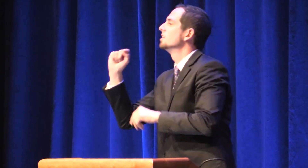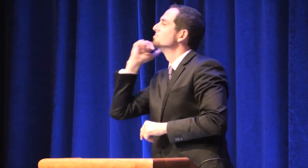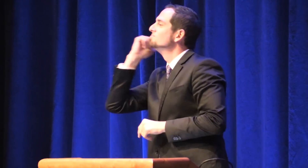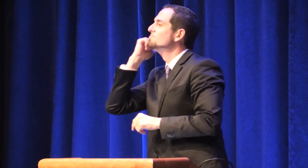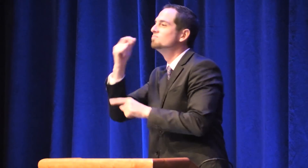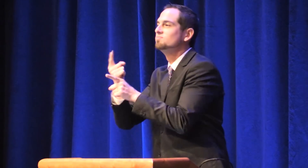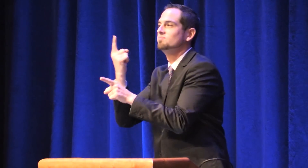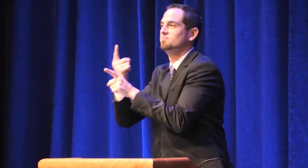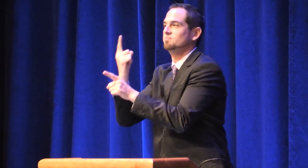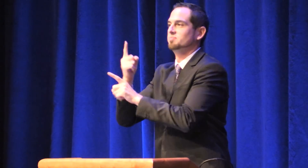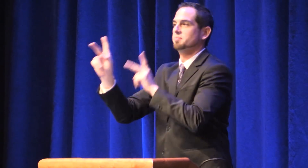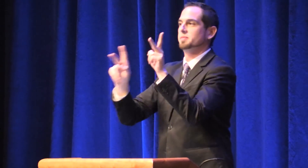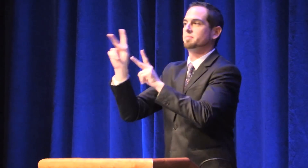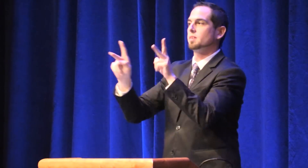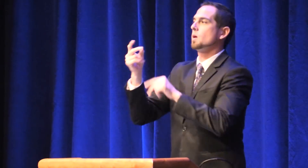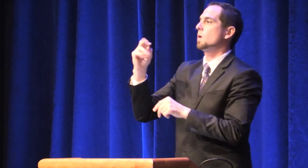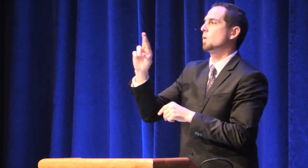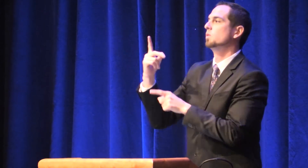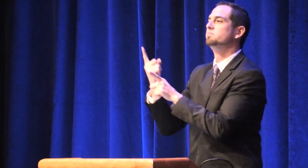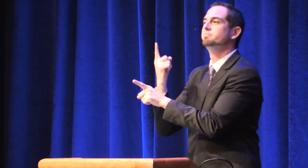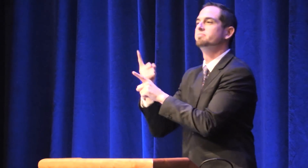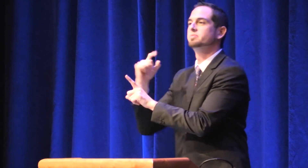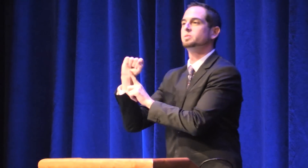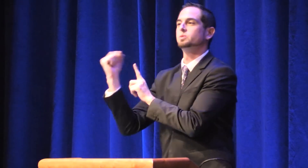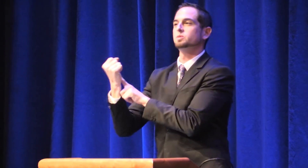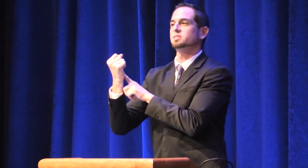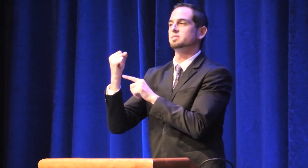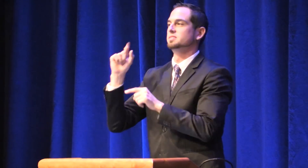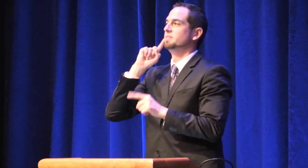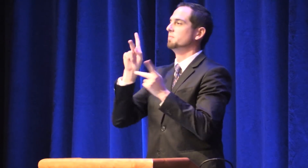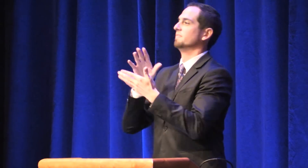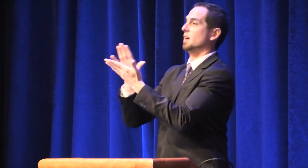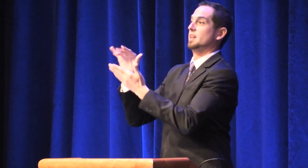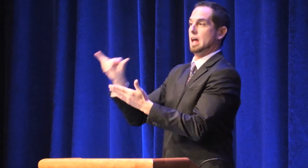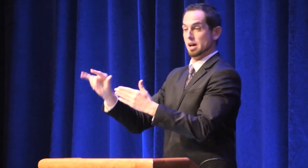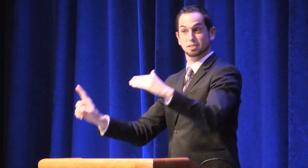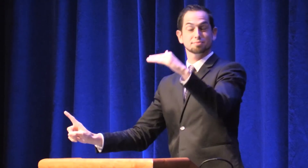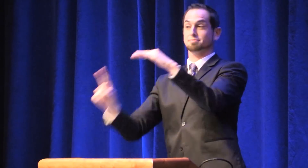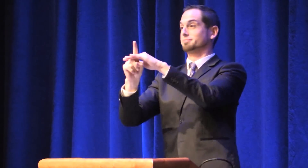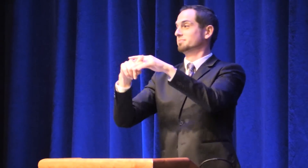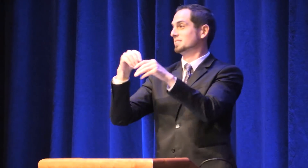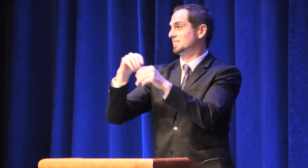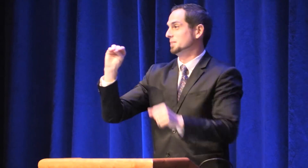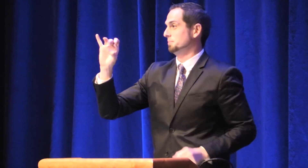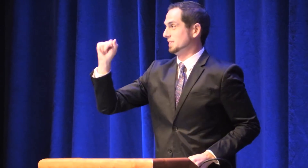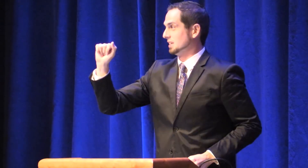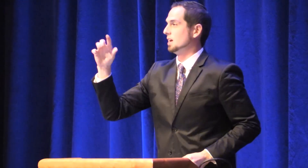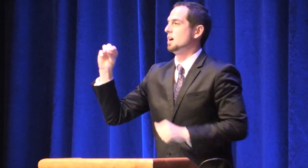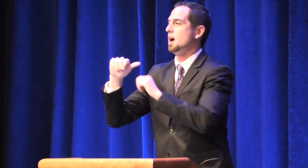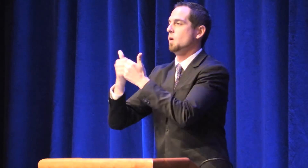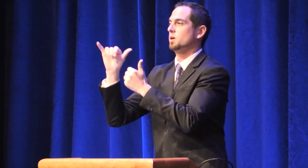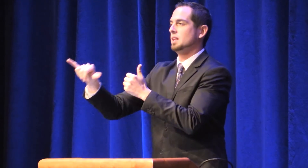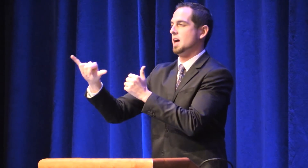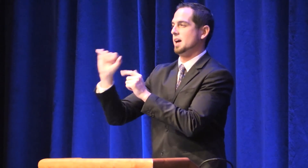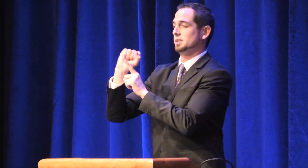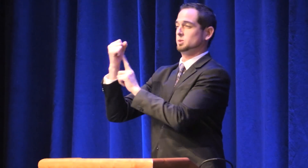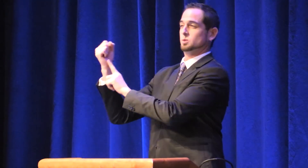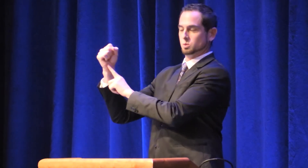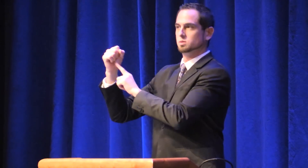Okay, so we talked a bit about the stars, but let's get to the everyday deaf people who are doing what they